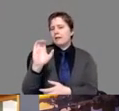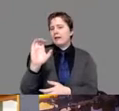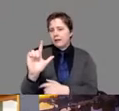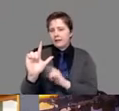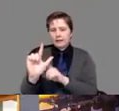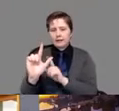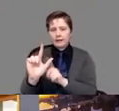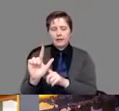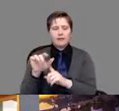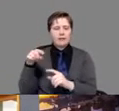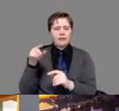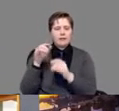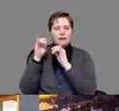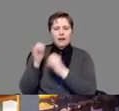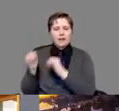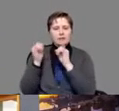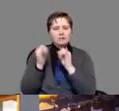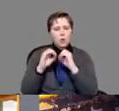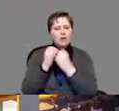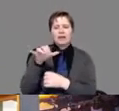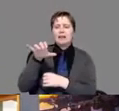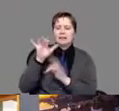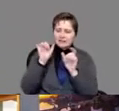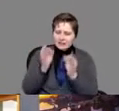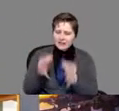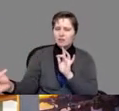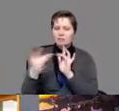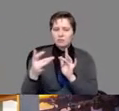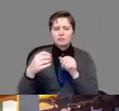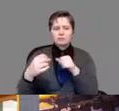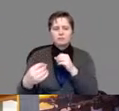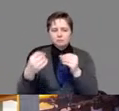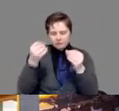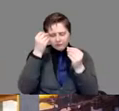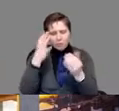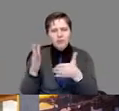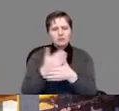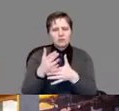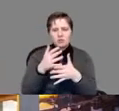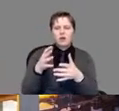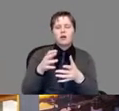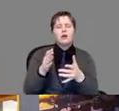been, individual organizations definitely reaching out to us, sending us press releases, sending us updates.